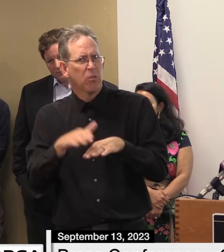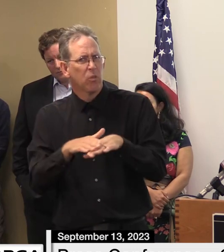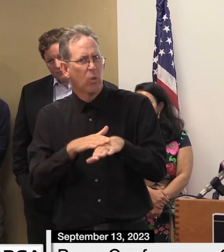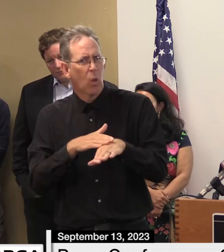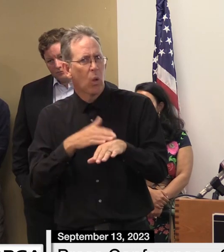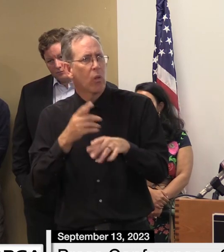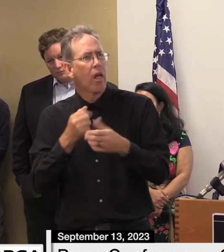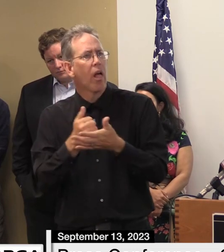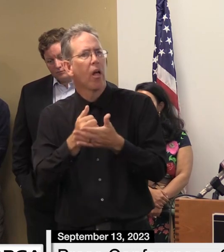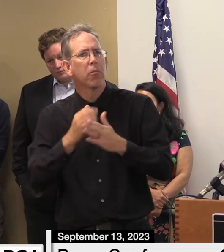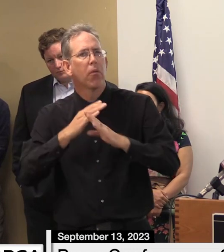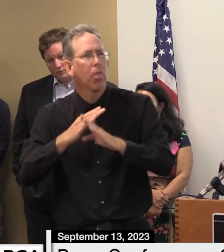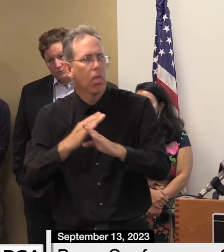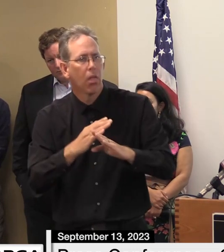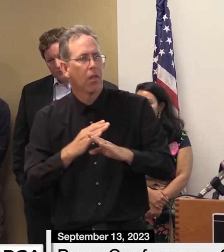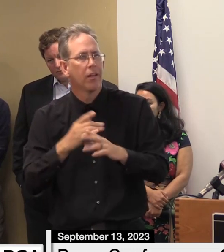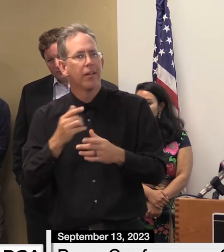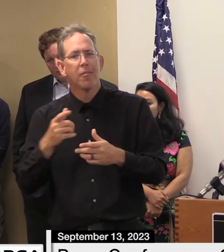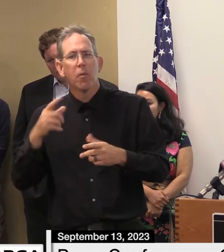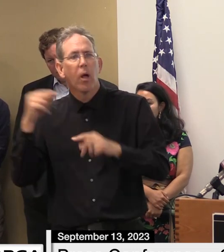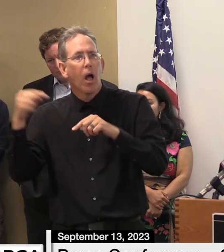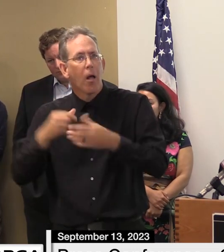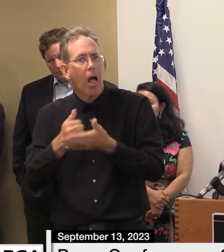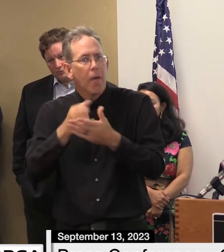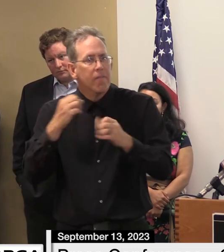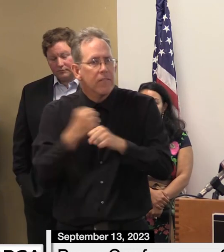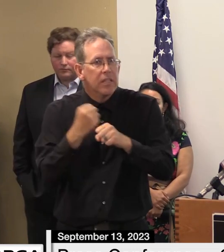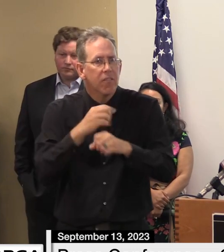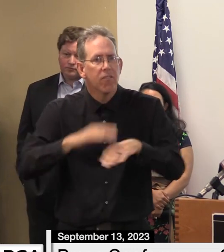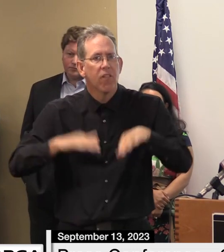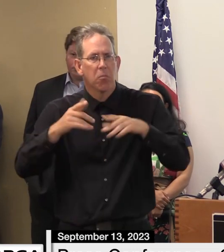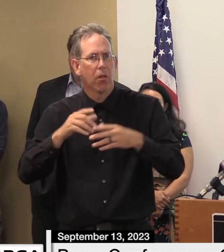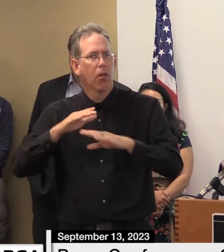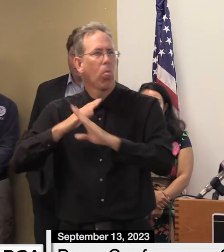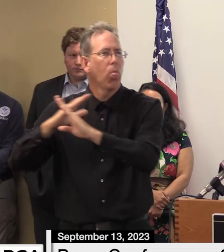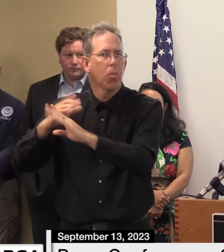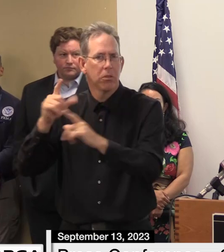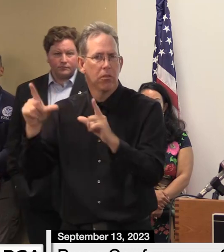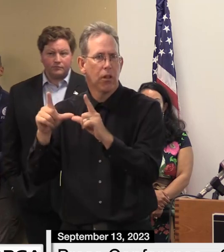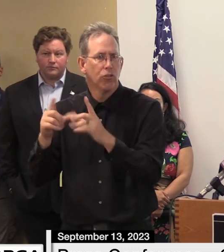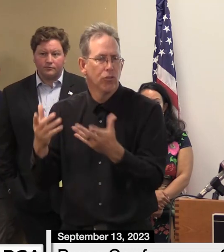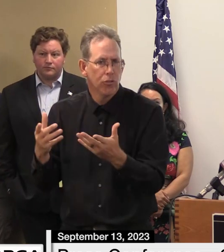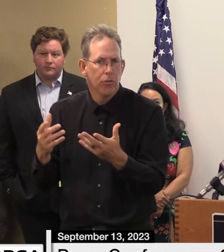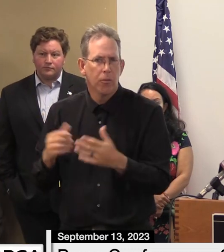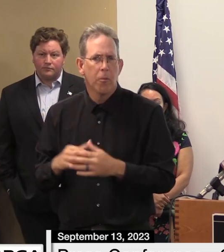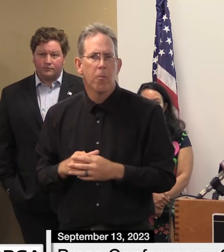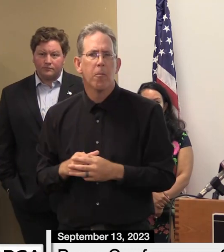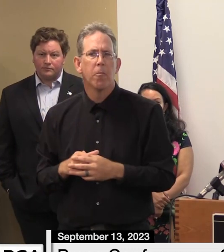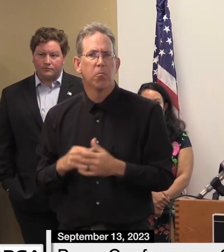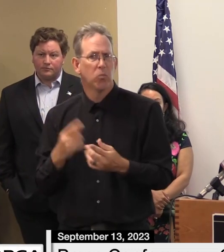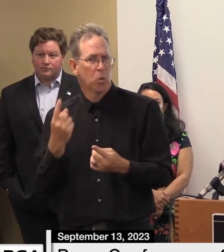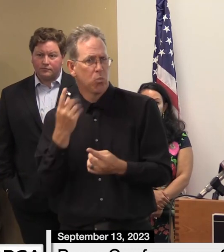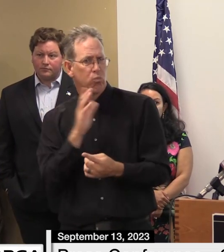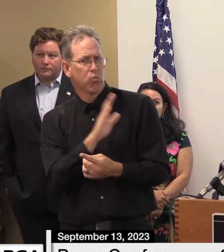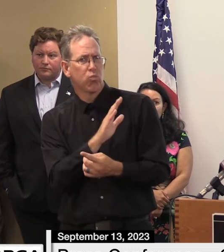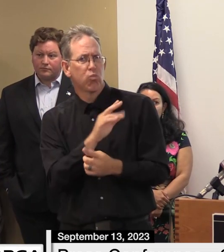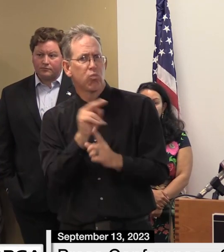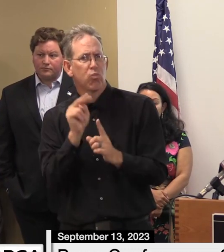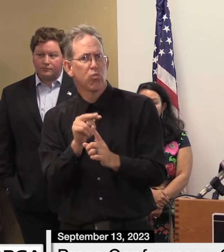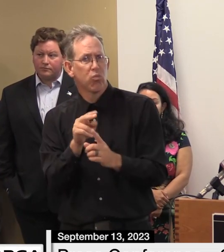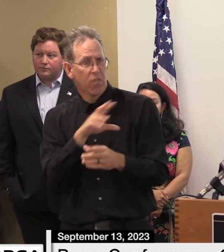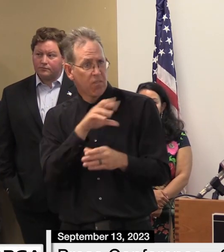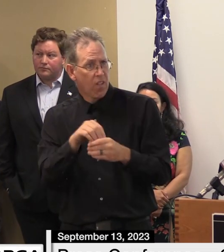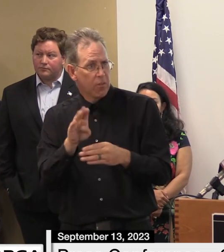work. He was quoted in Vermont Business, I think. Have you been in the business?